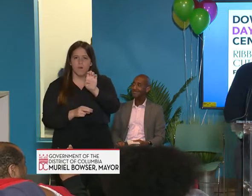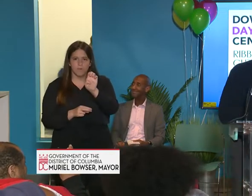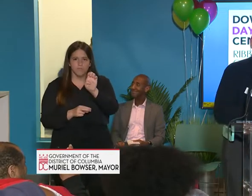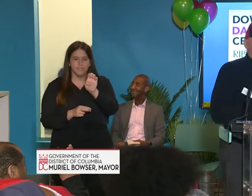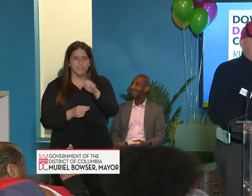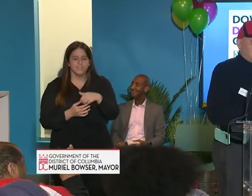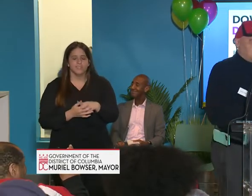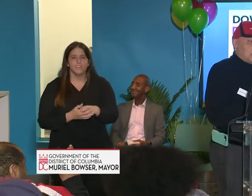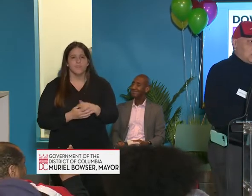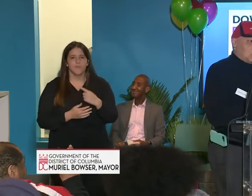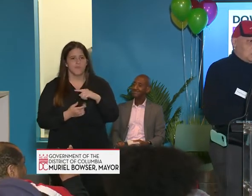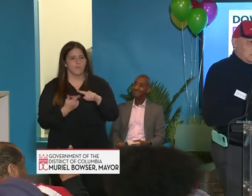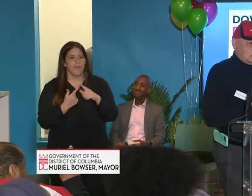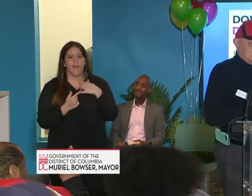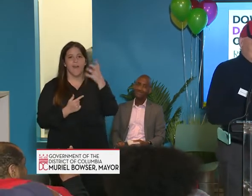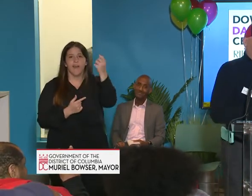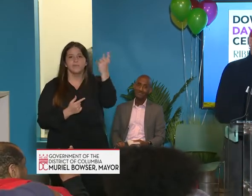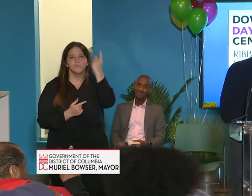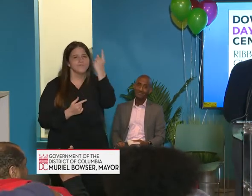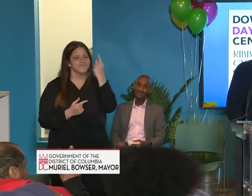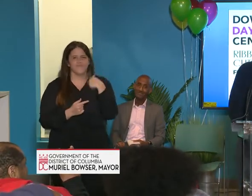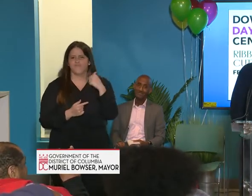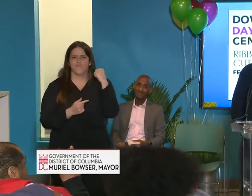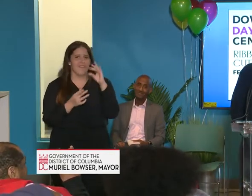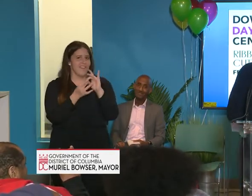Once I get a hold of something, I won't let it go.